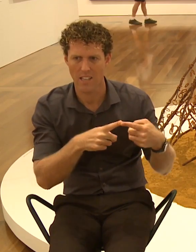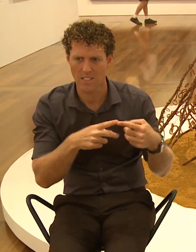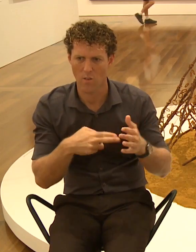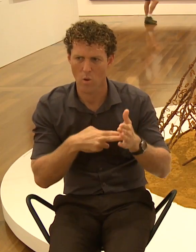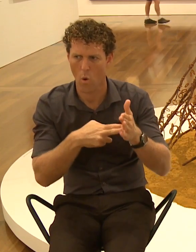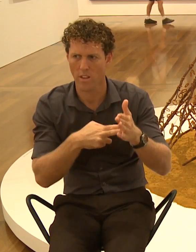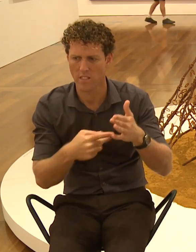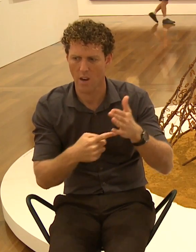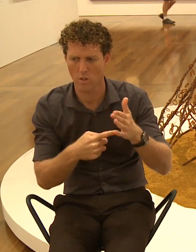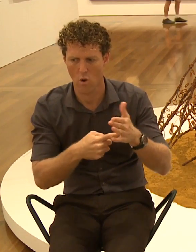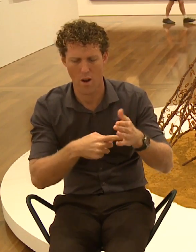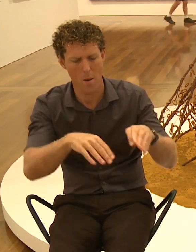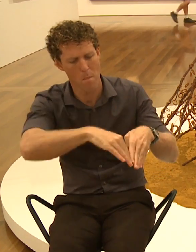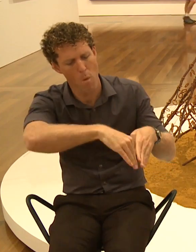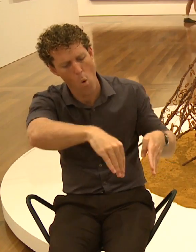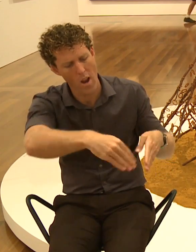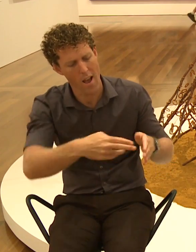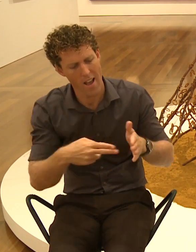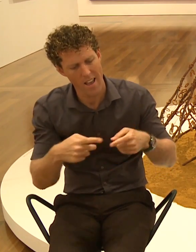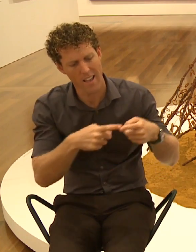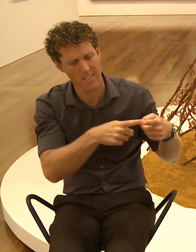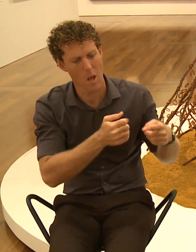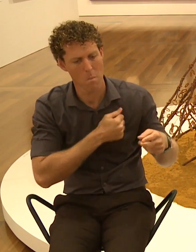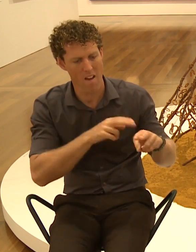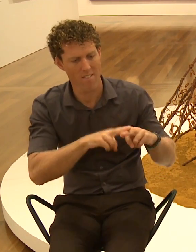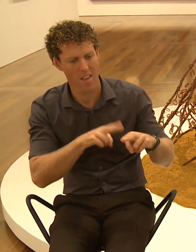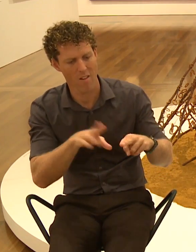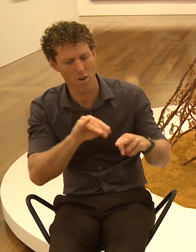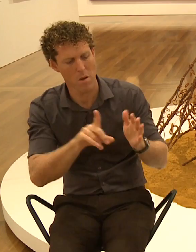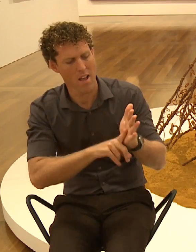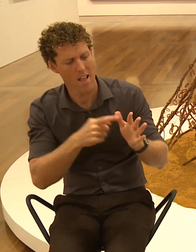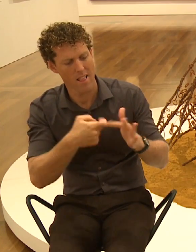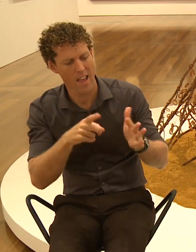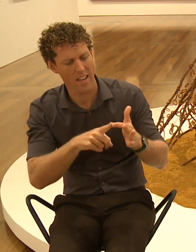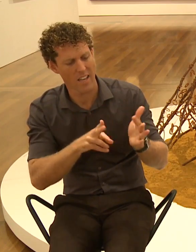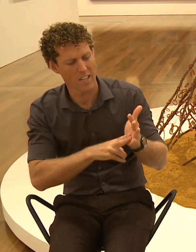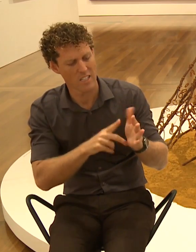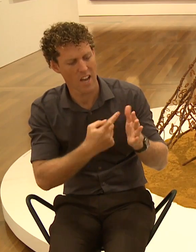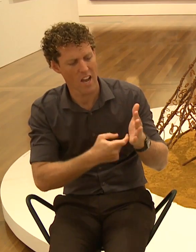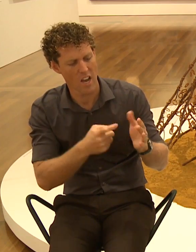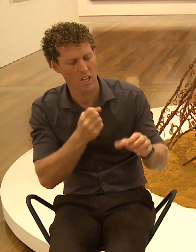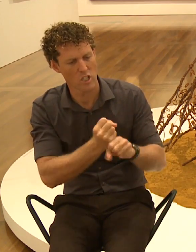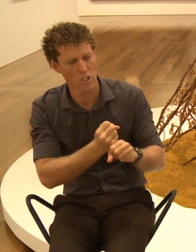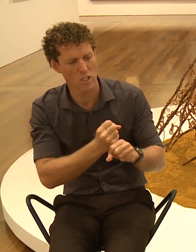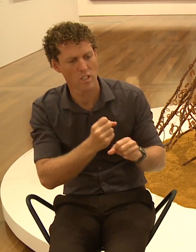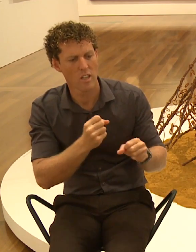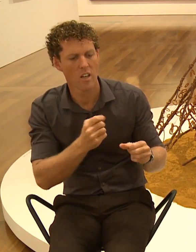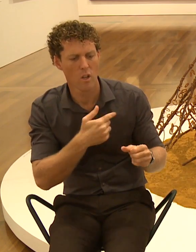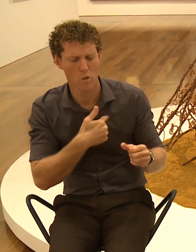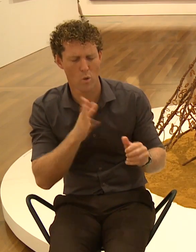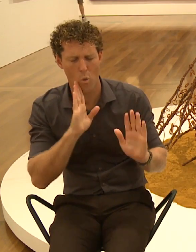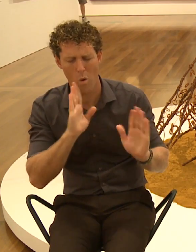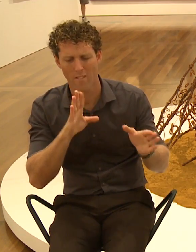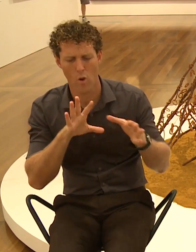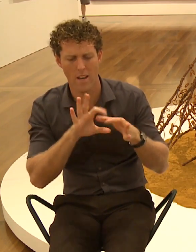Territory border. My father is an Aluwara man from Lake Nash, and we've had a wonderful